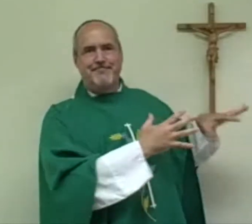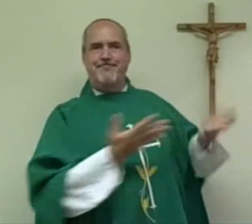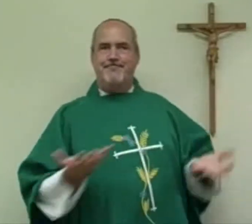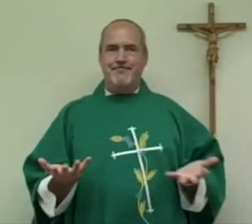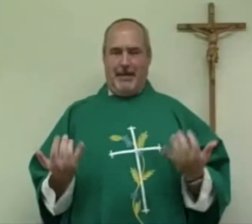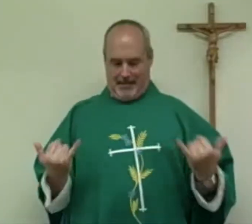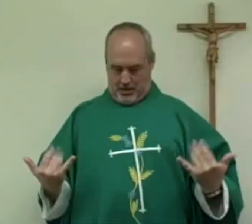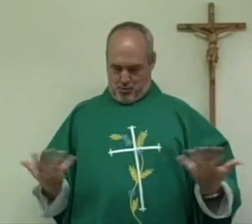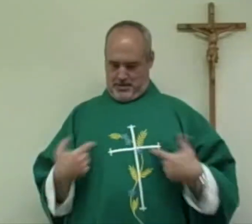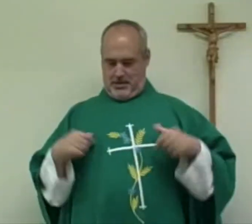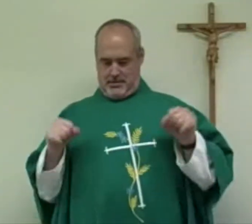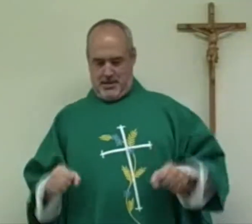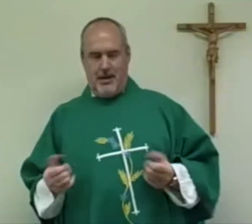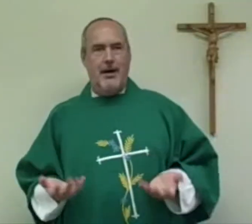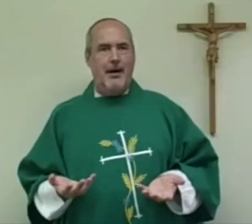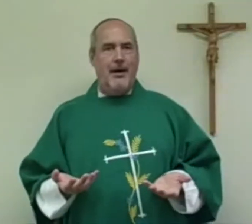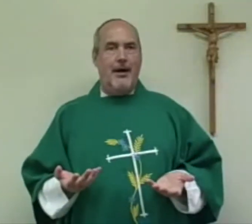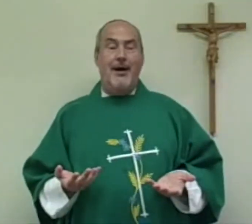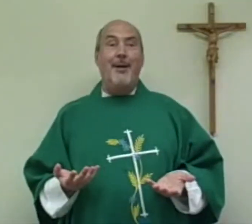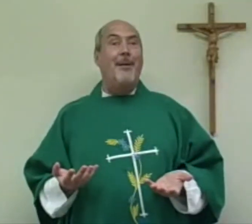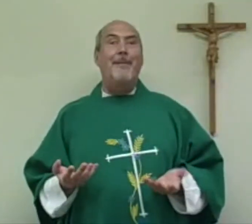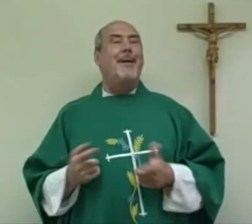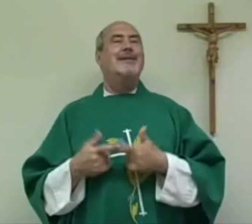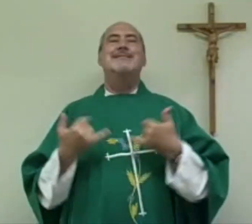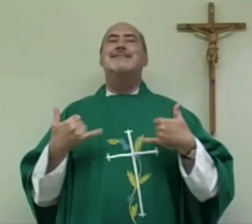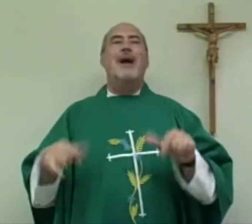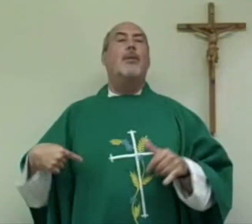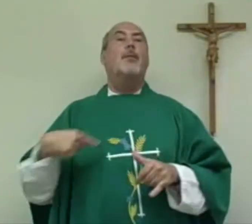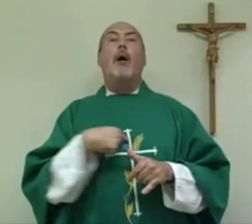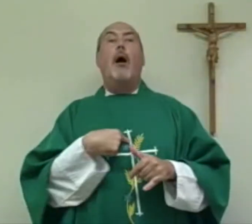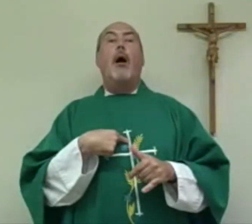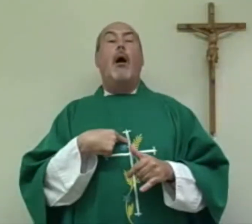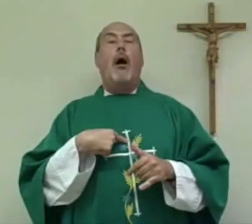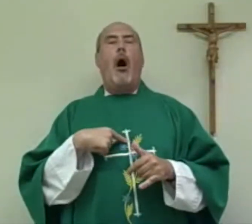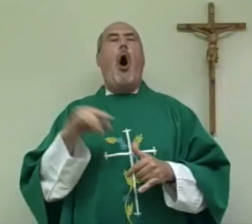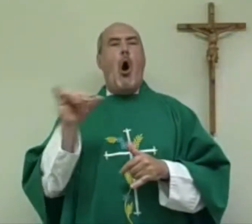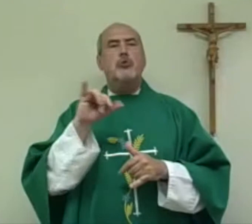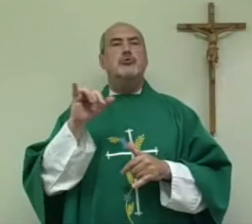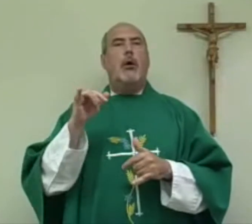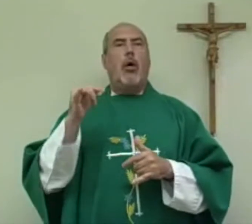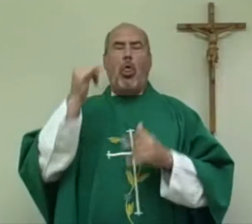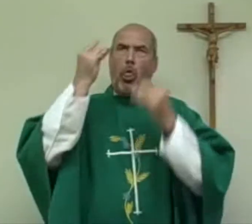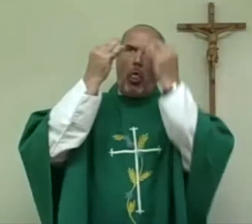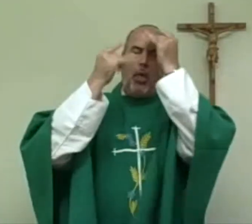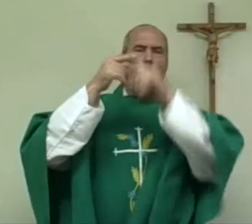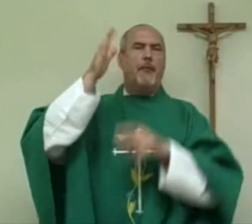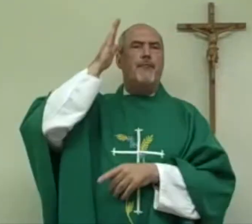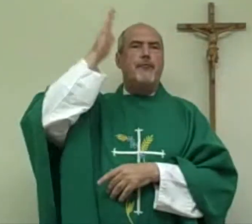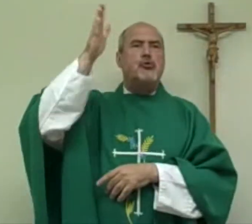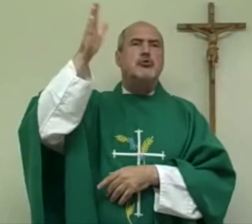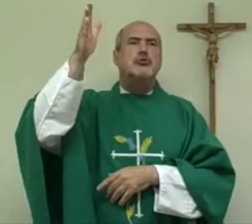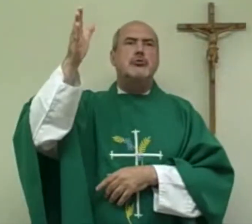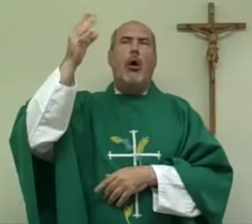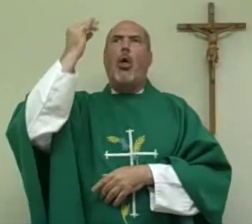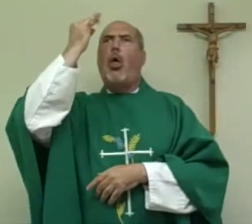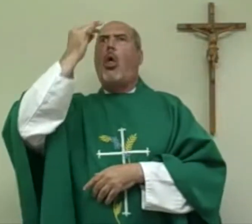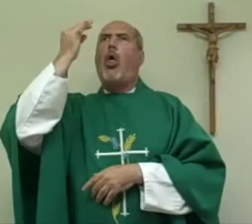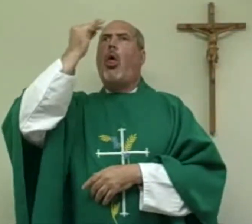past back. What's done is done. What we can do is focus on the here and now. But we also tend to worry about